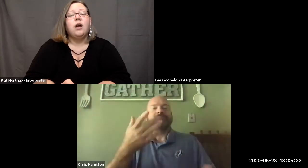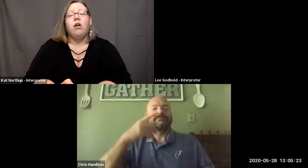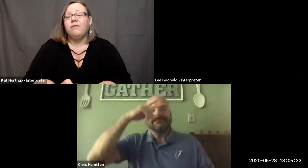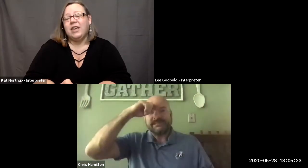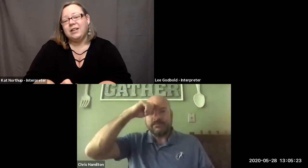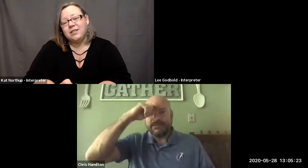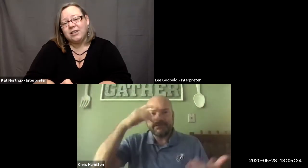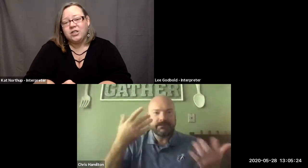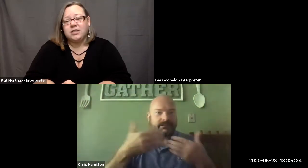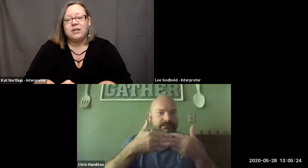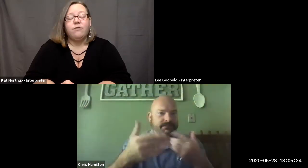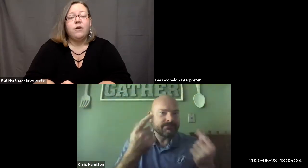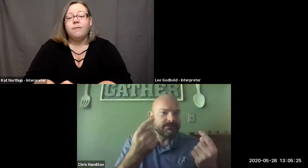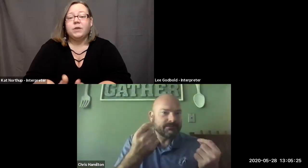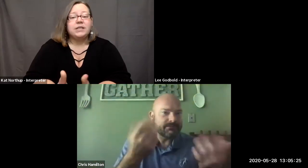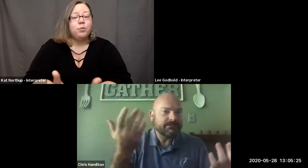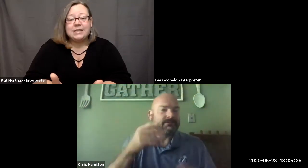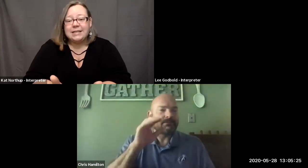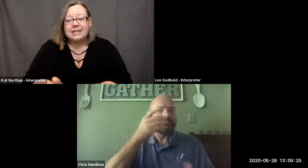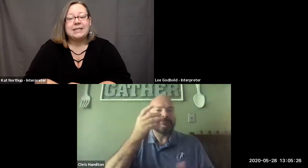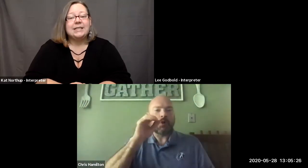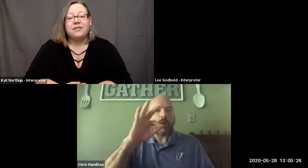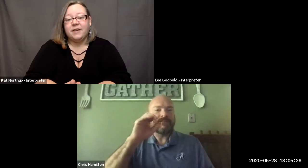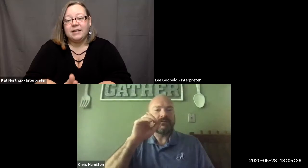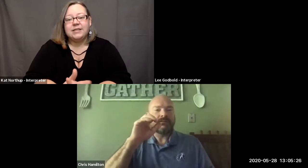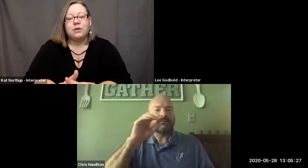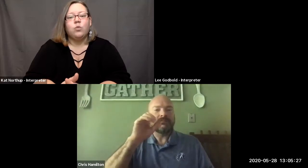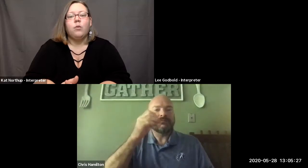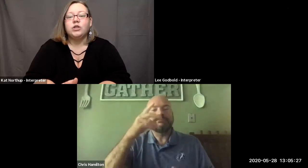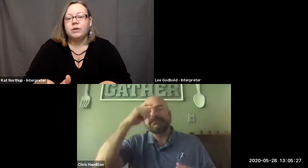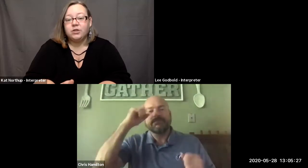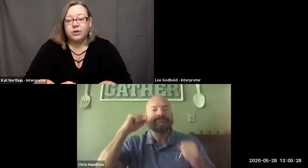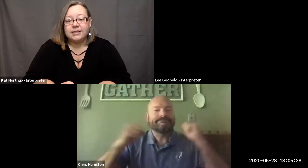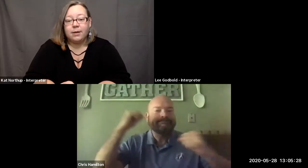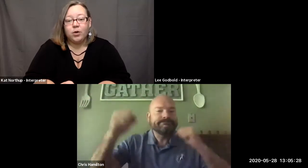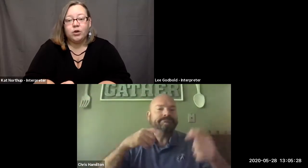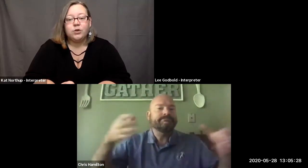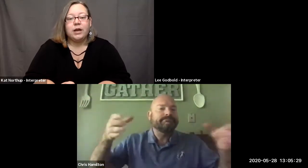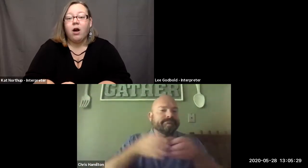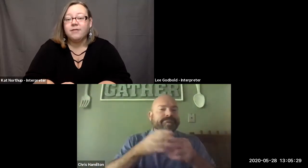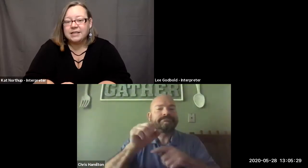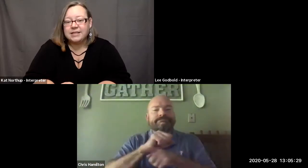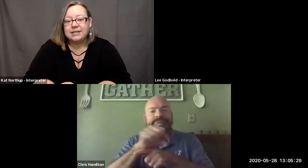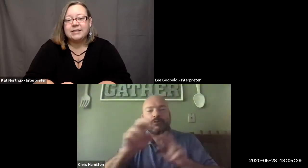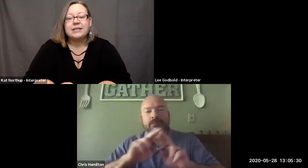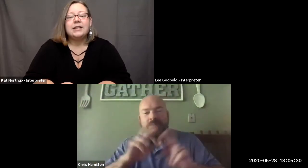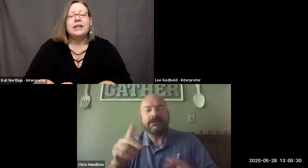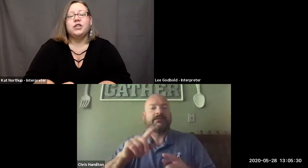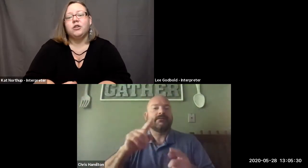all of the cancellations of spring seasons and events and what we're doing during the summer, during off seasons in terms